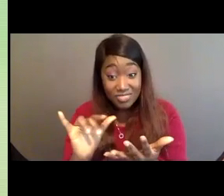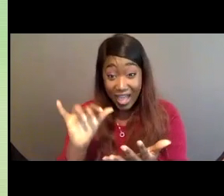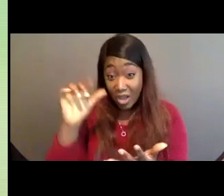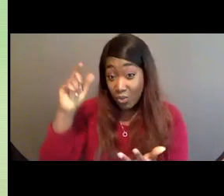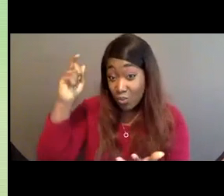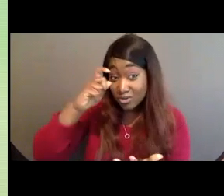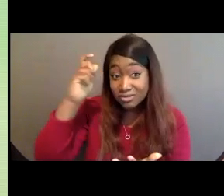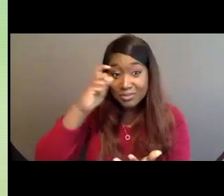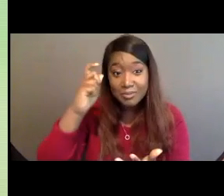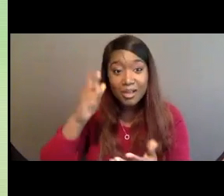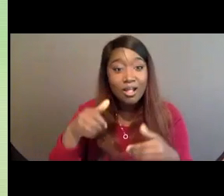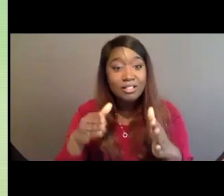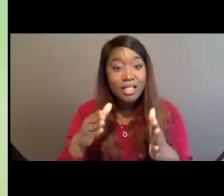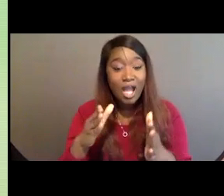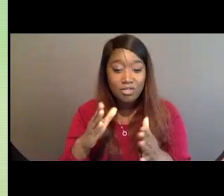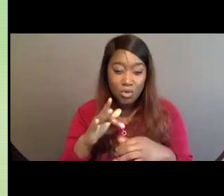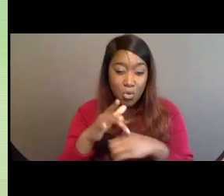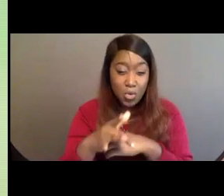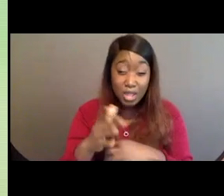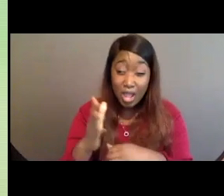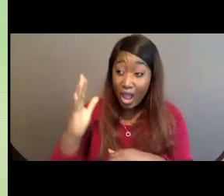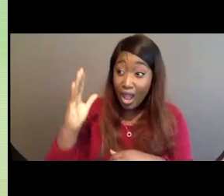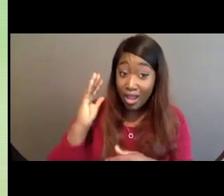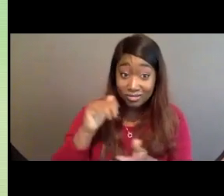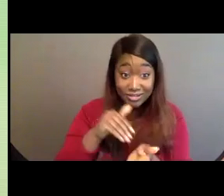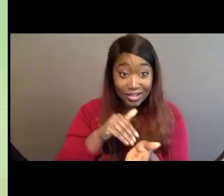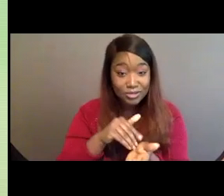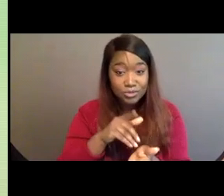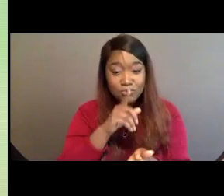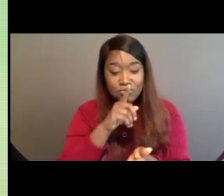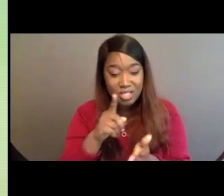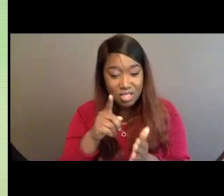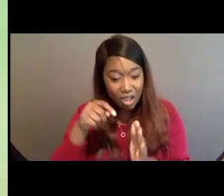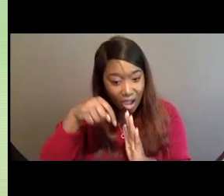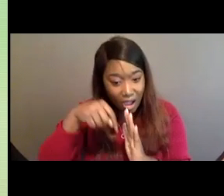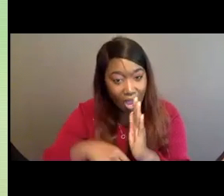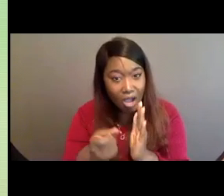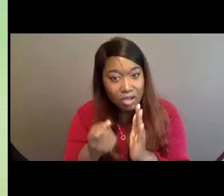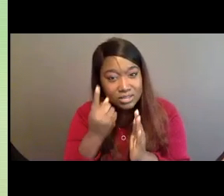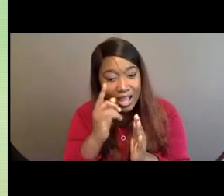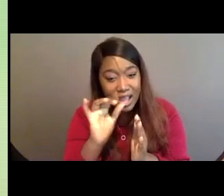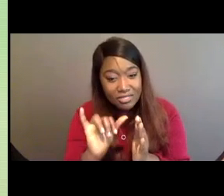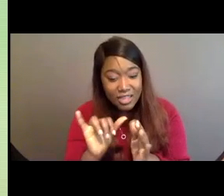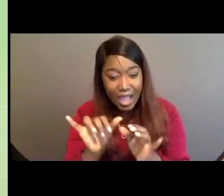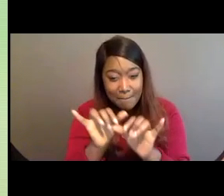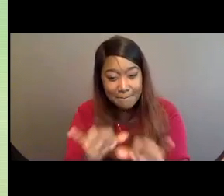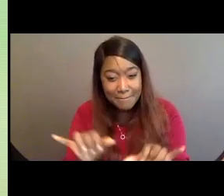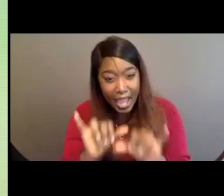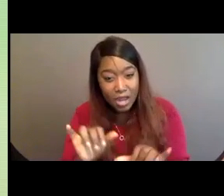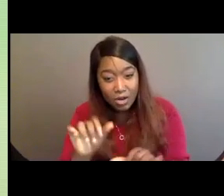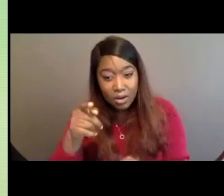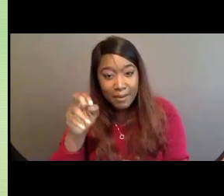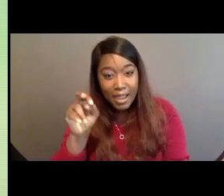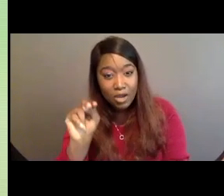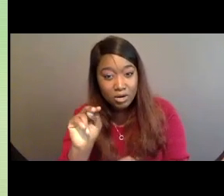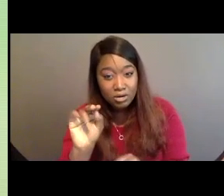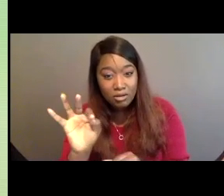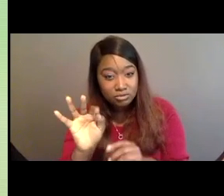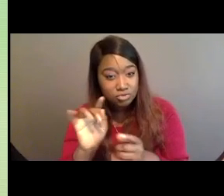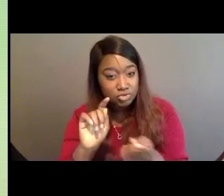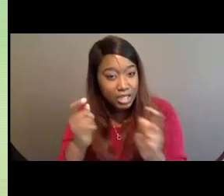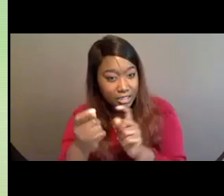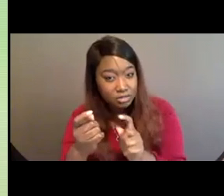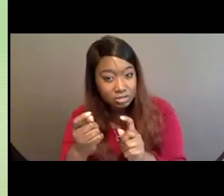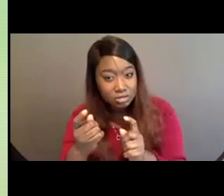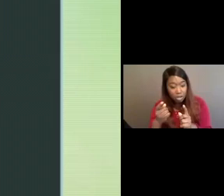the early doctors, to really begin understanding what is a pattern of change, and therefore what change do I want to make to that change